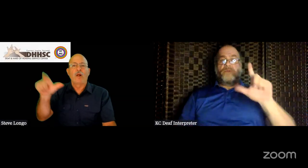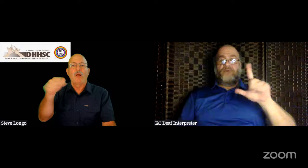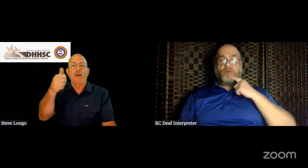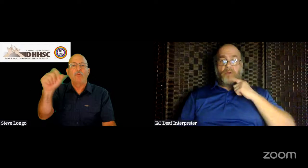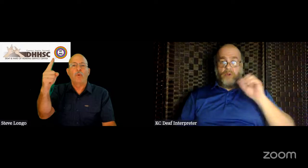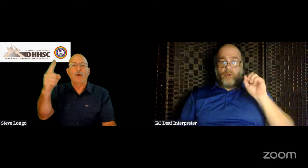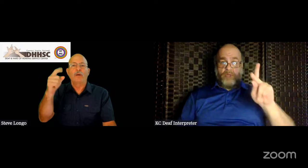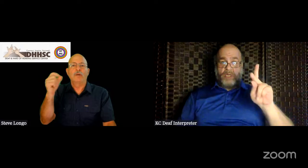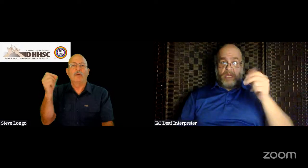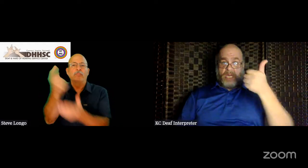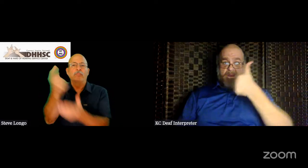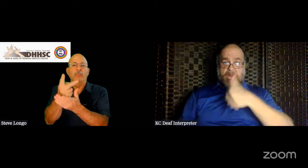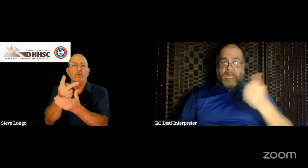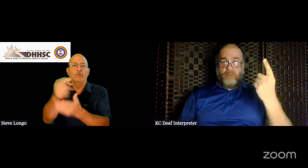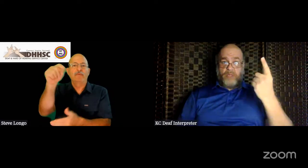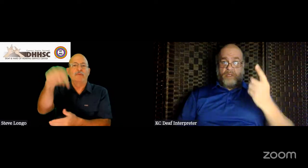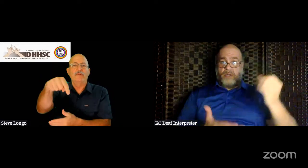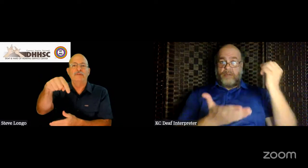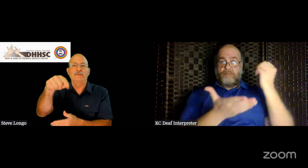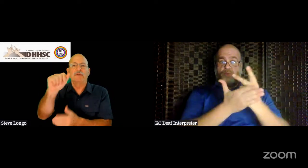All right, and